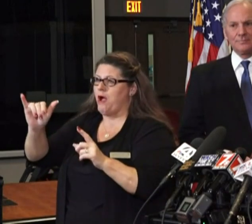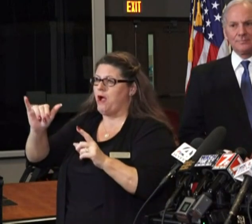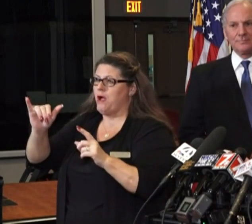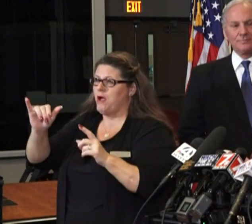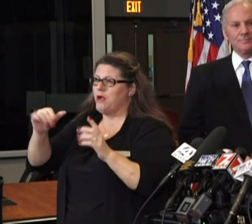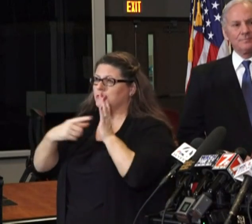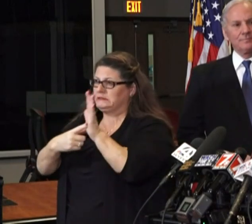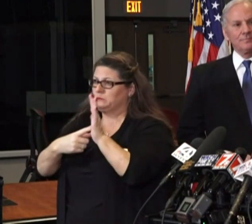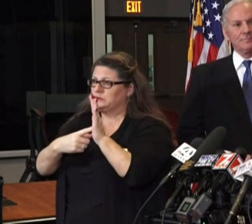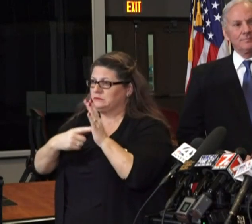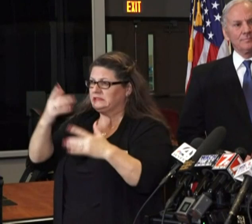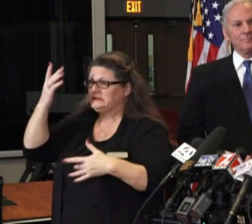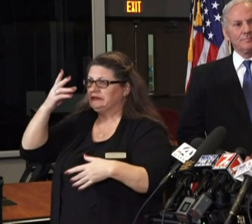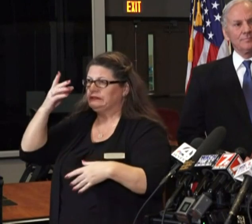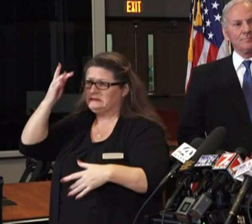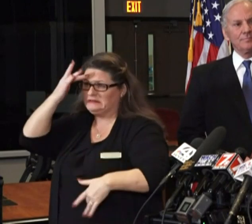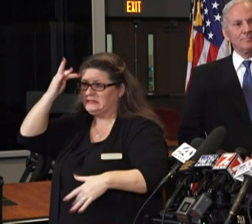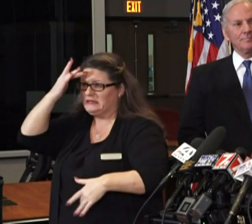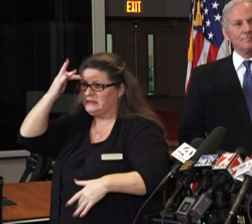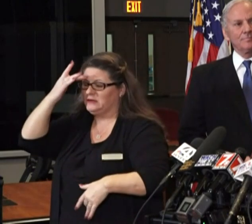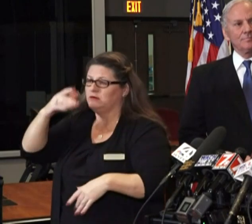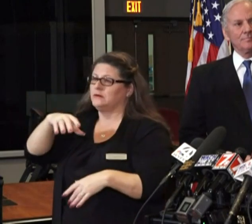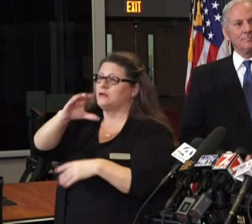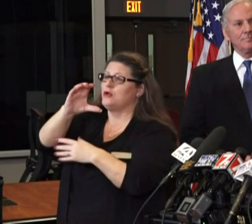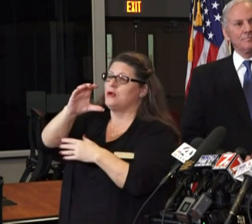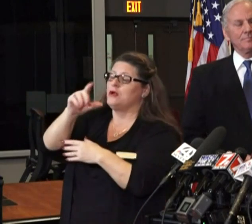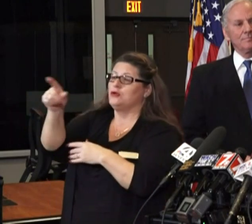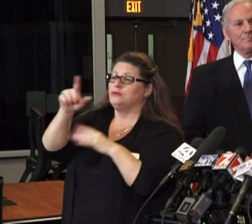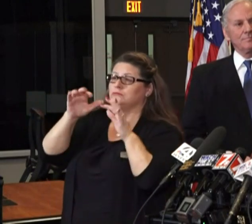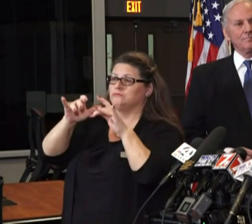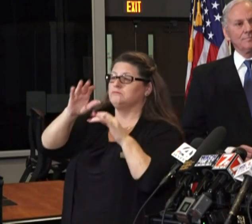MUSC.care and use the code COVID-19.